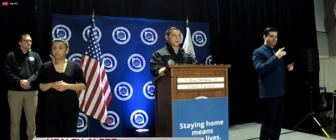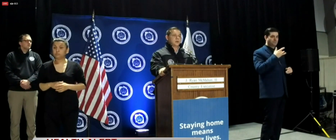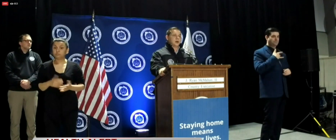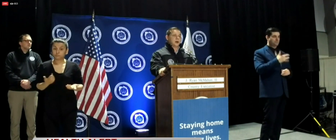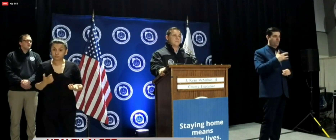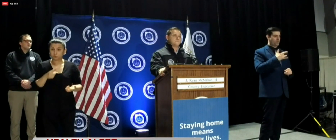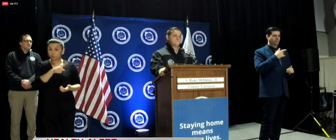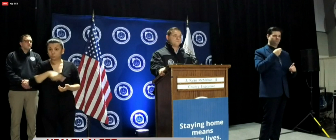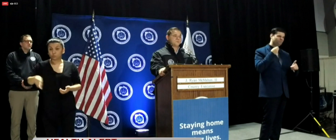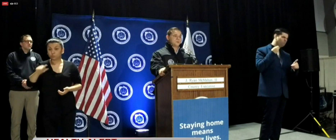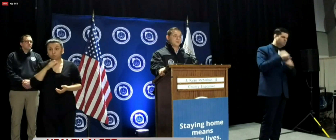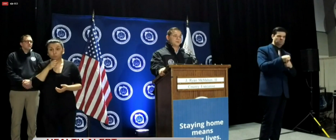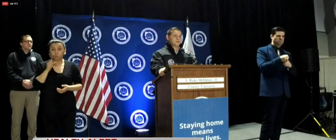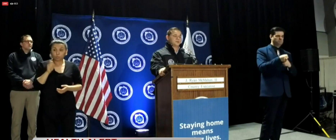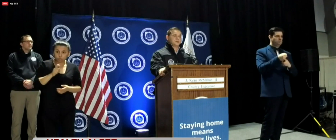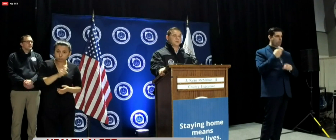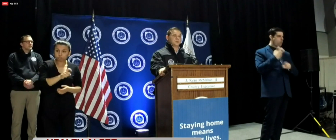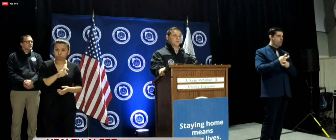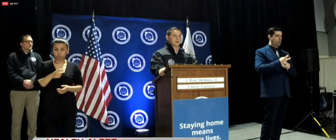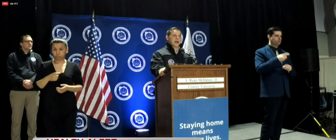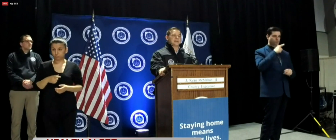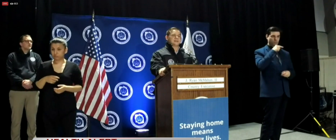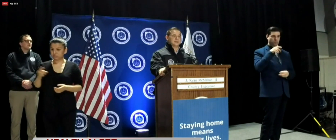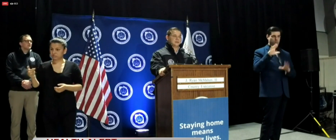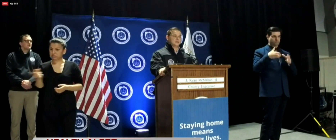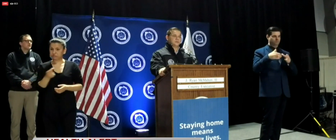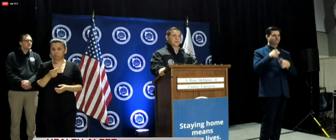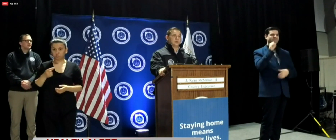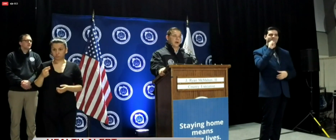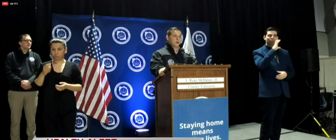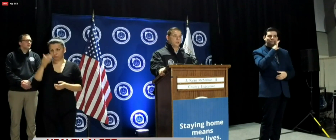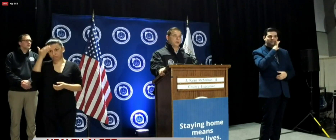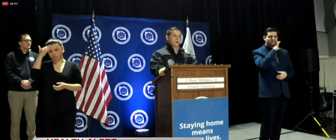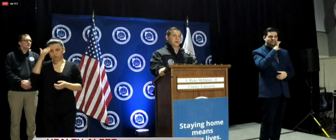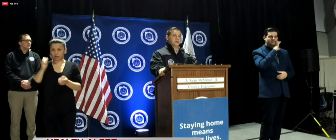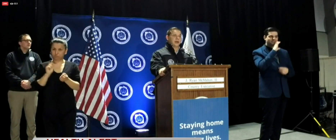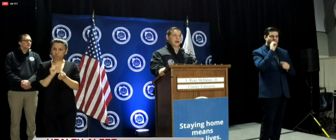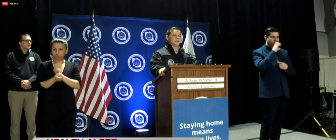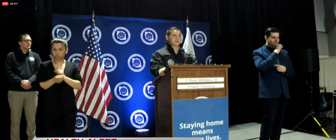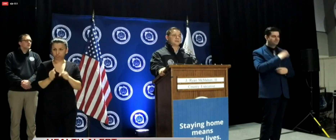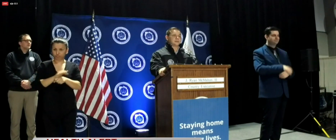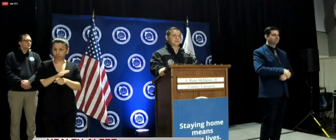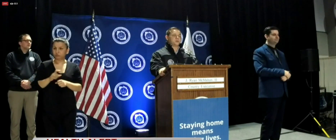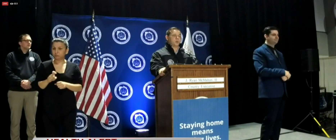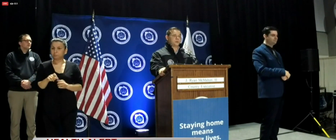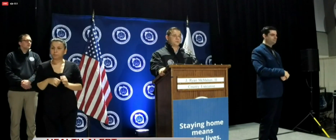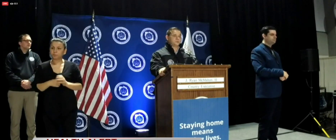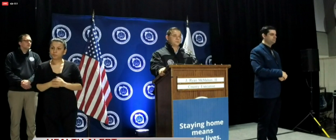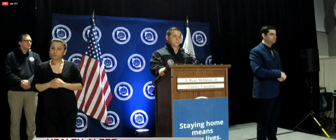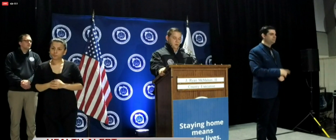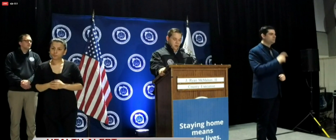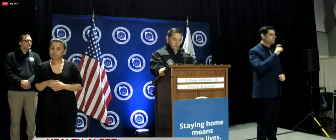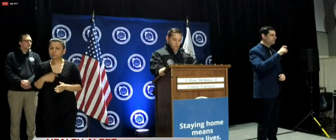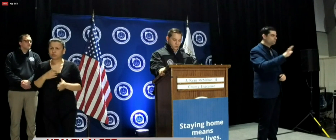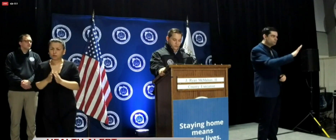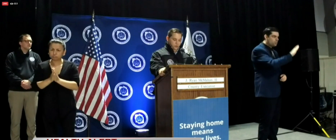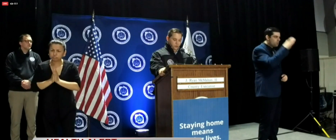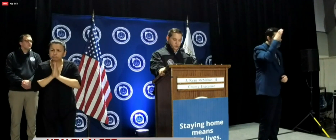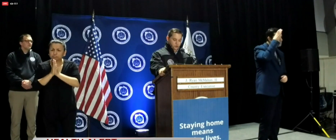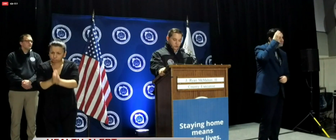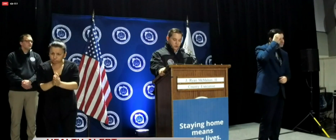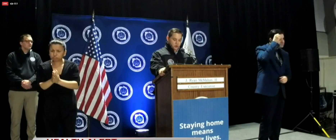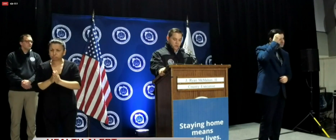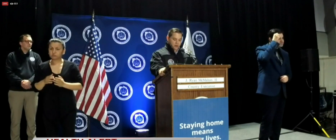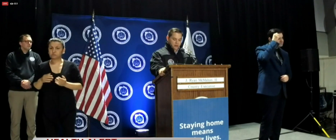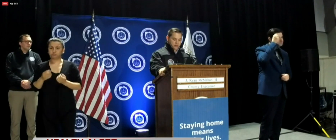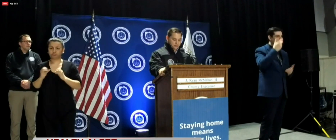demographics. This is just, we're asking for your help and your common sense at this point. We've told